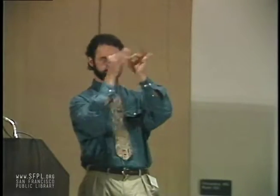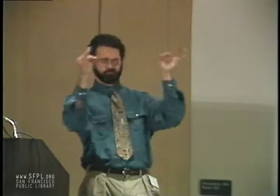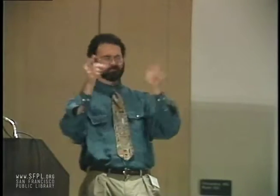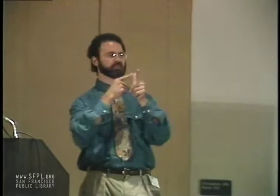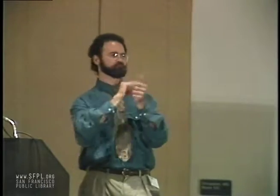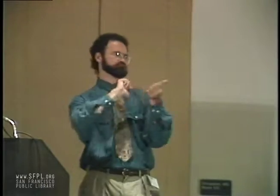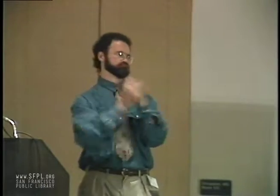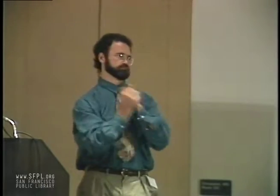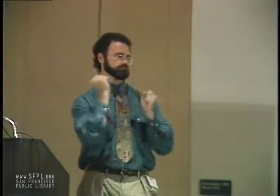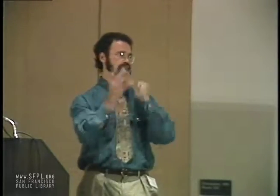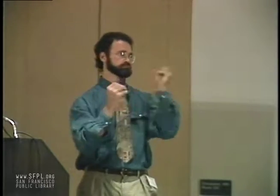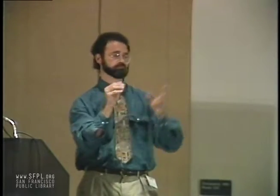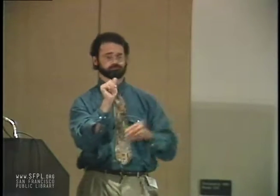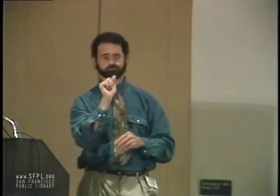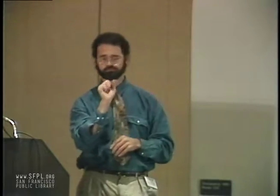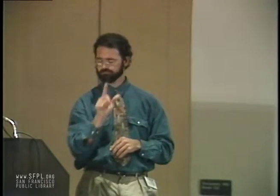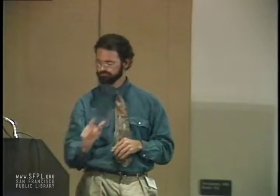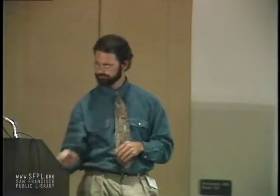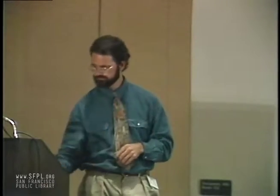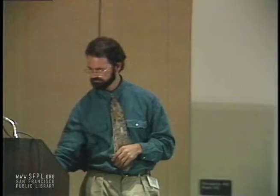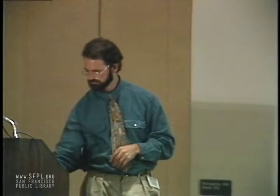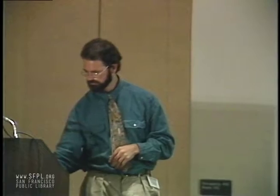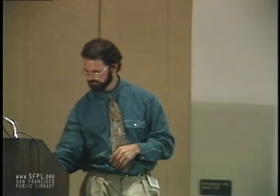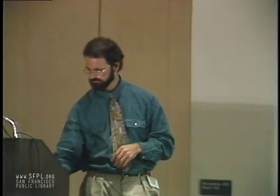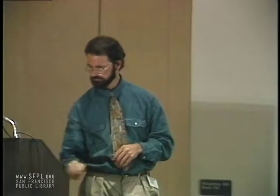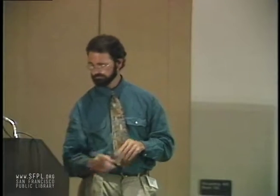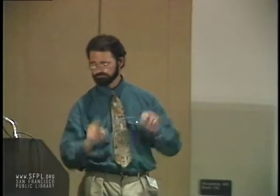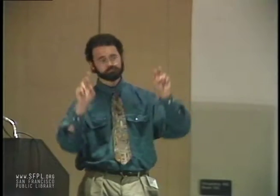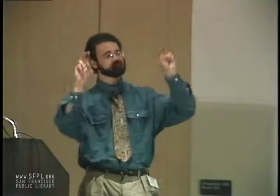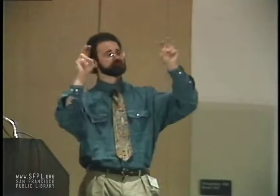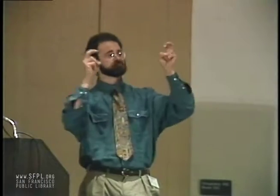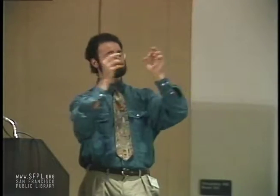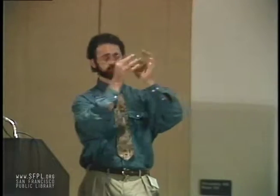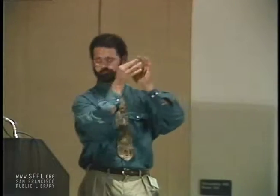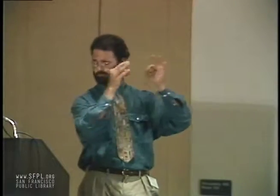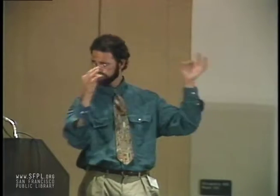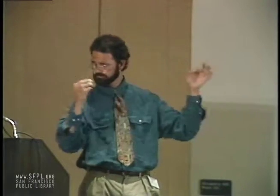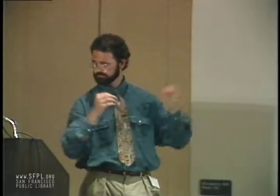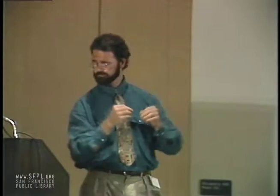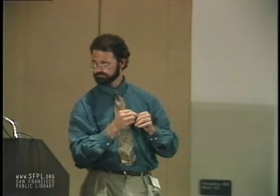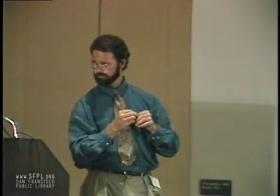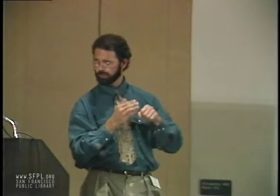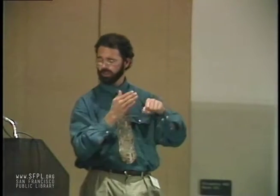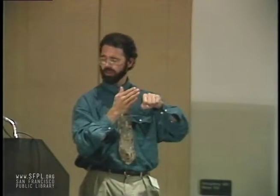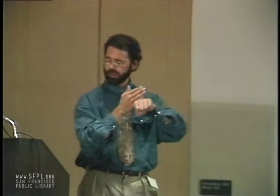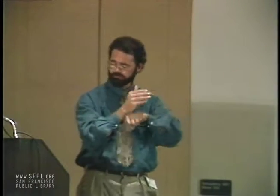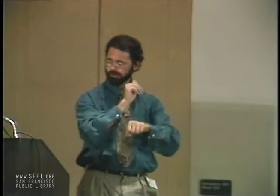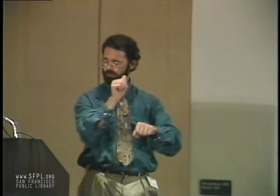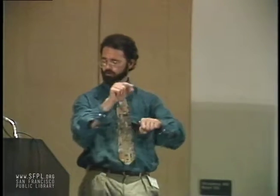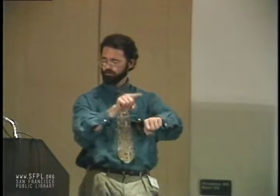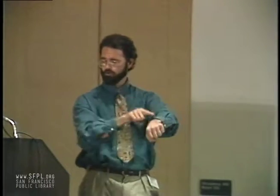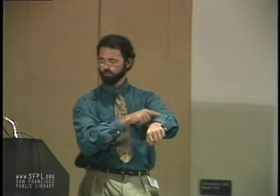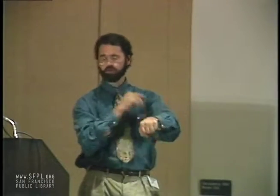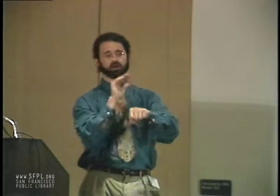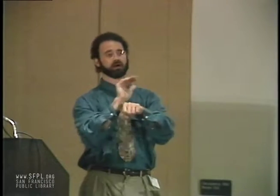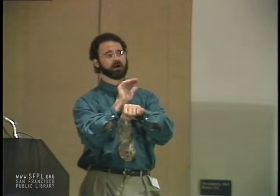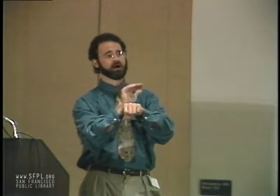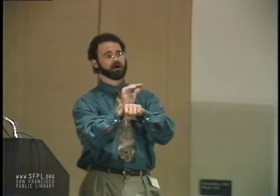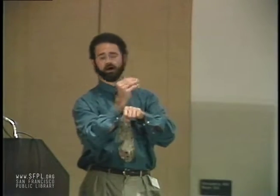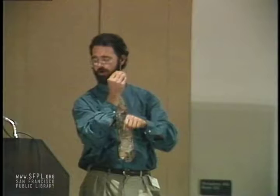I'm going to give you the quote in English, and then I'll show it to you in ASL. Here's the English first. After a long